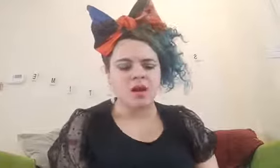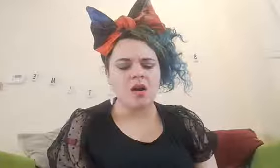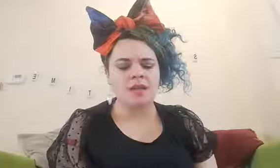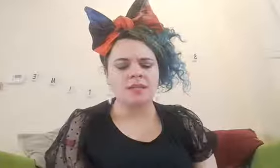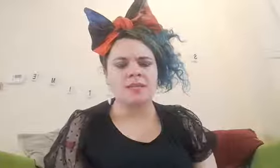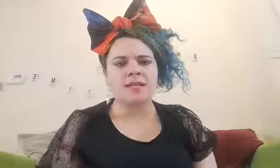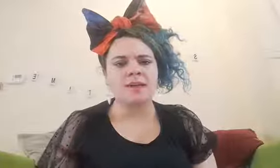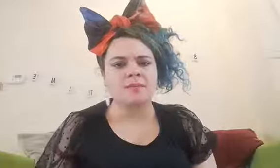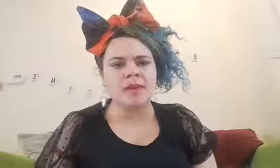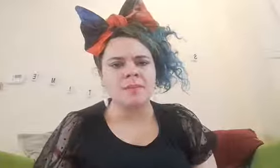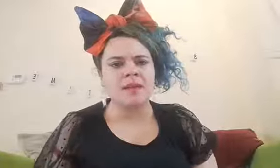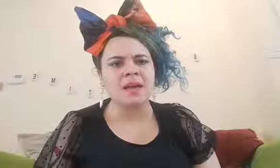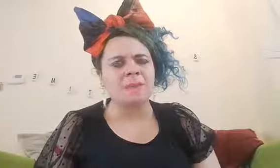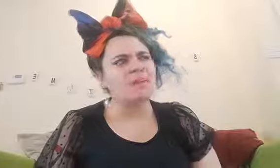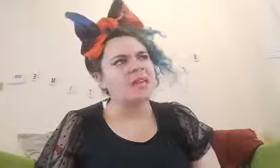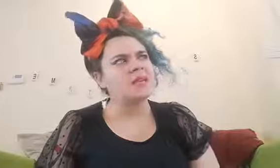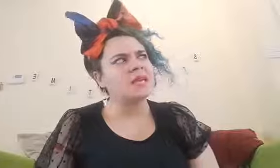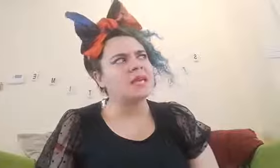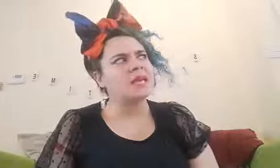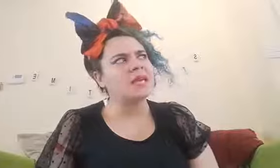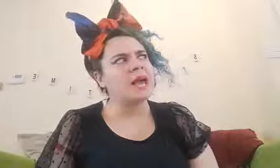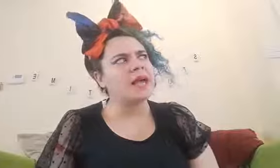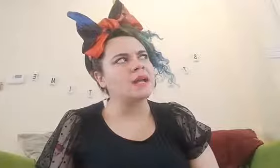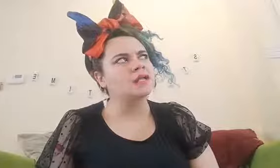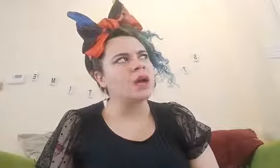I was thinking maybe he ate